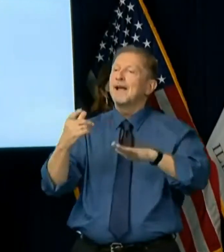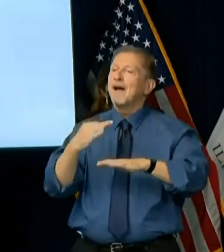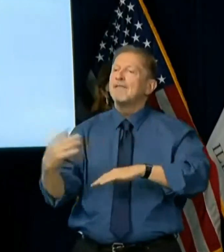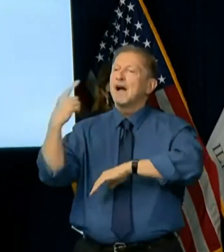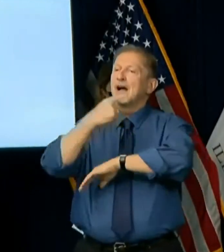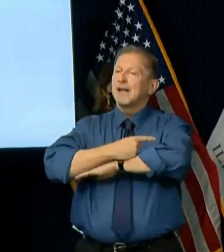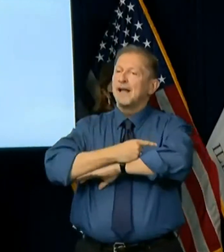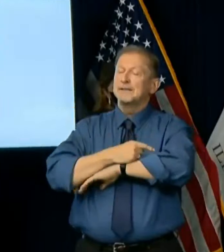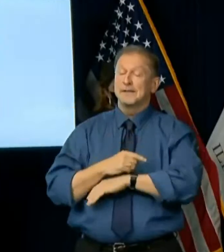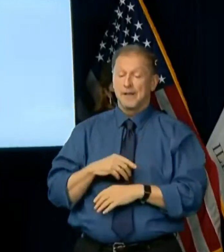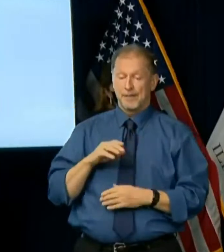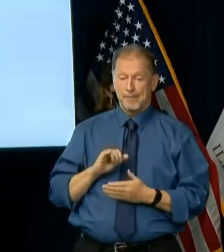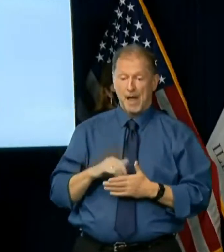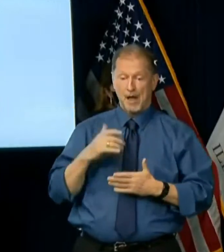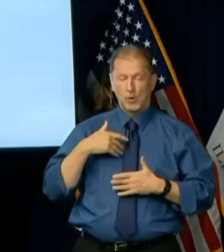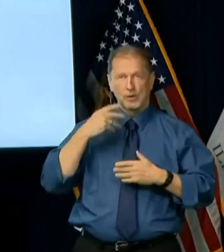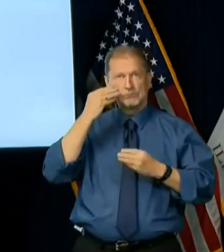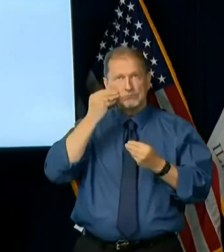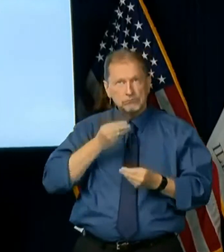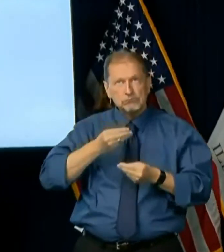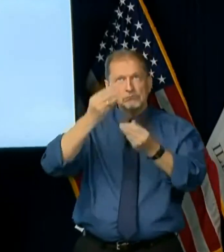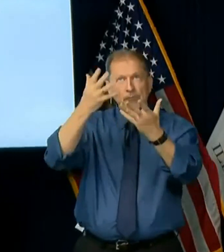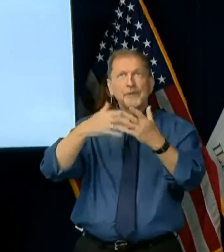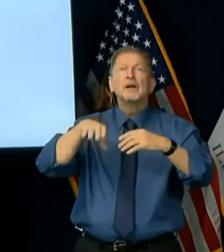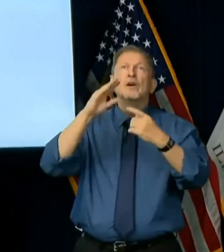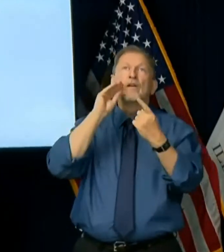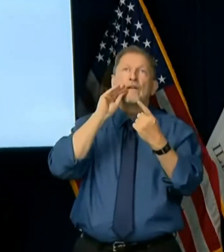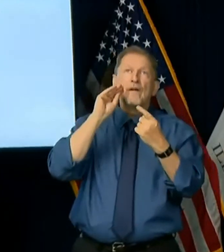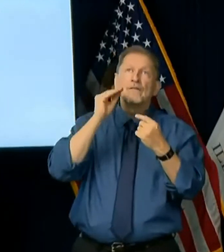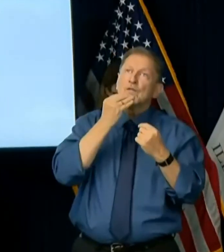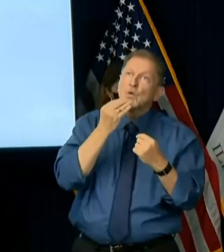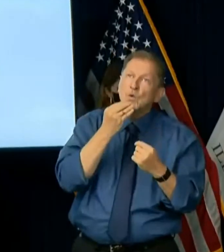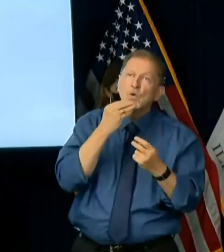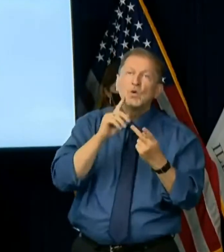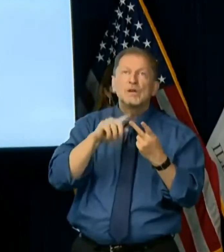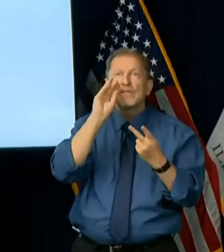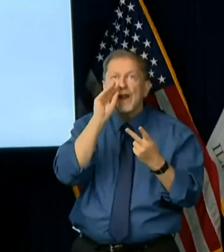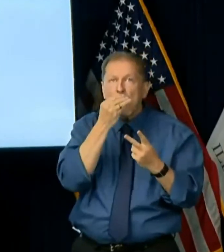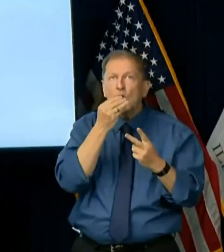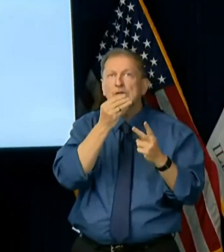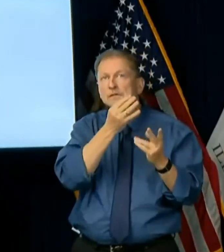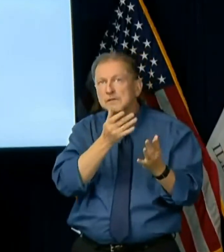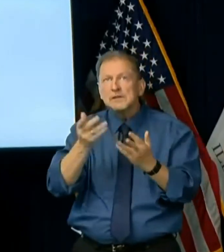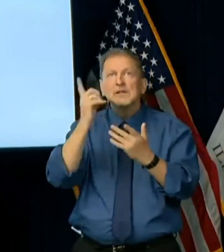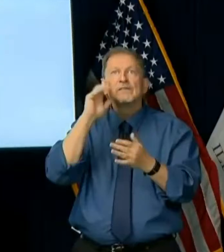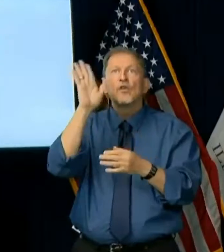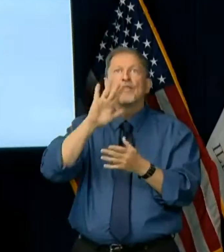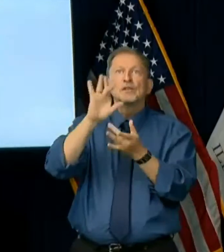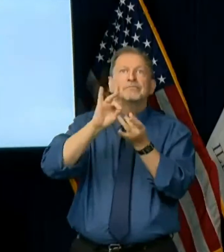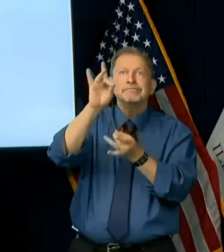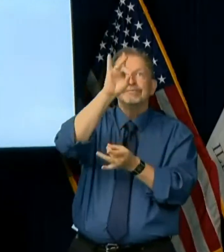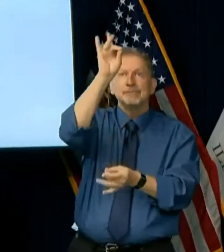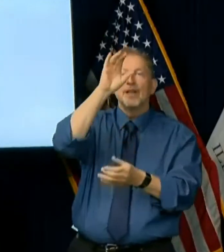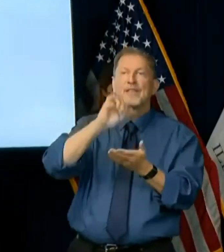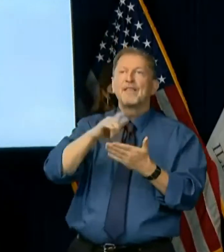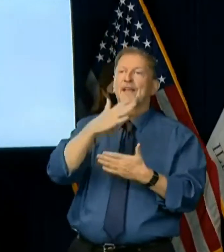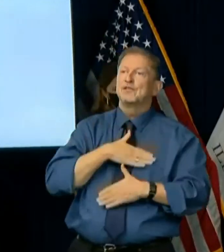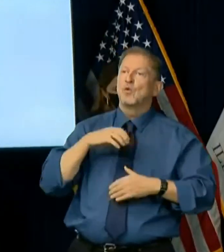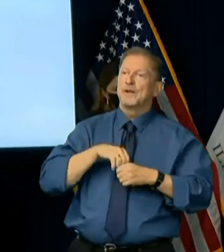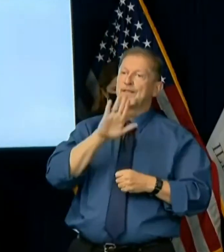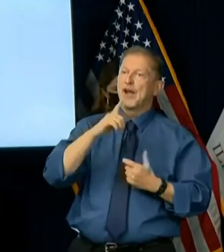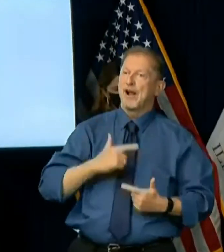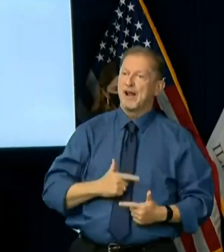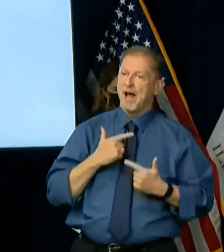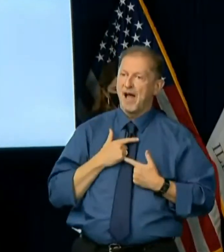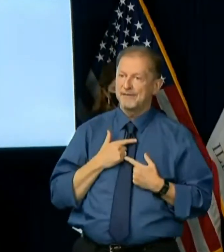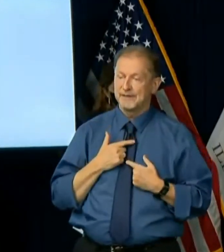lives and their memories through offerings of food, flowers, and other items that these individuals enjoyed in life.